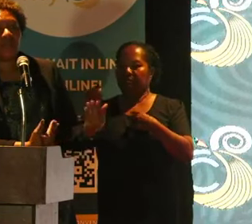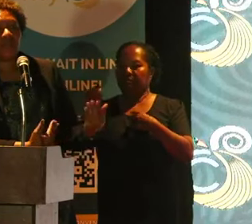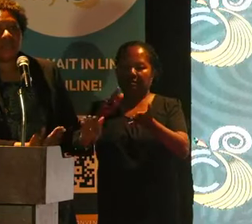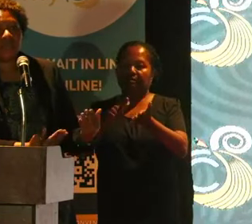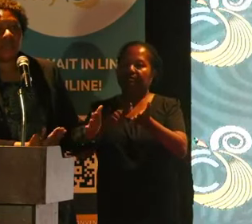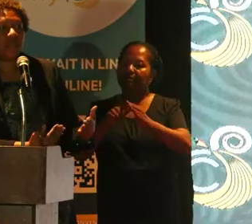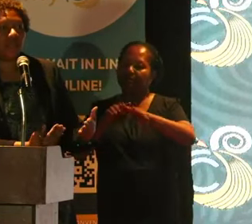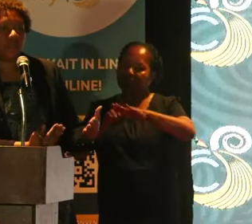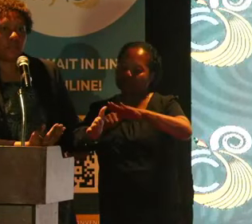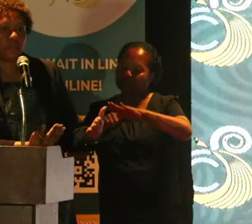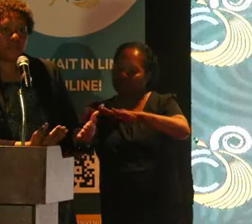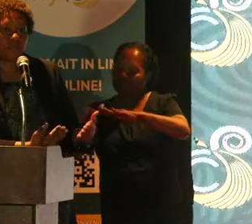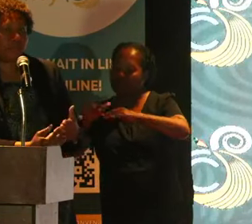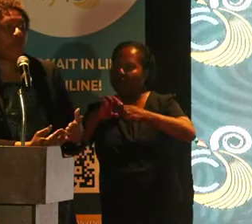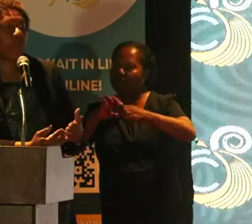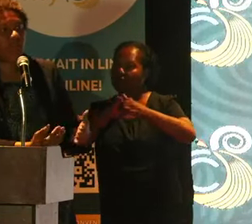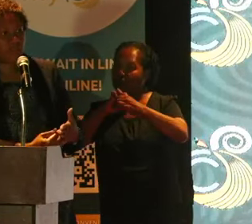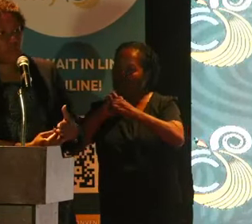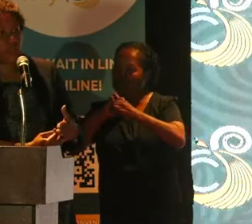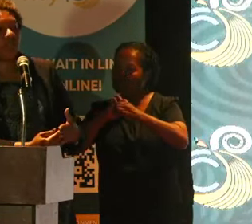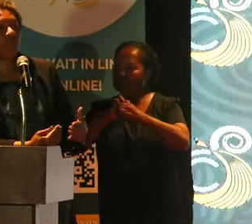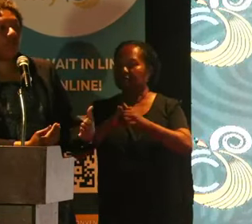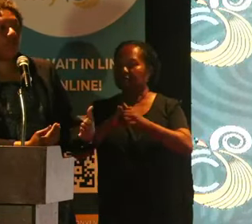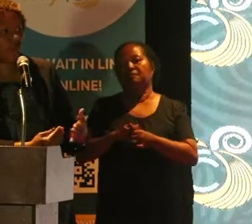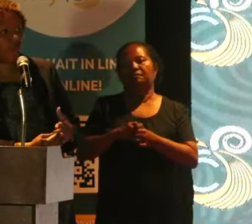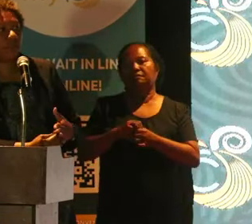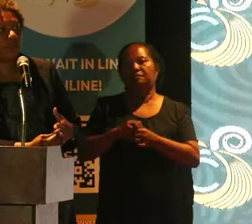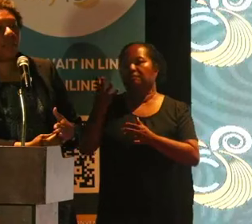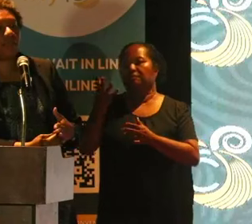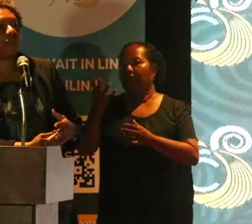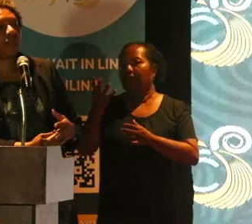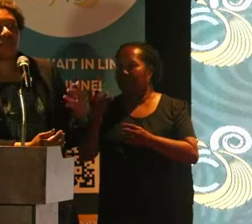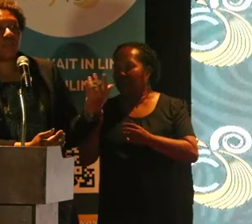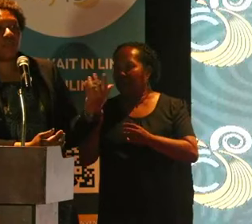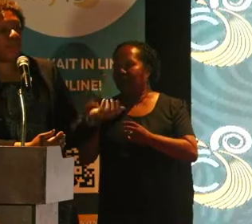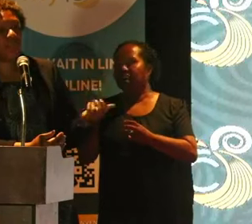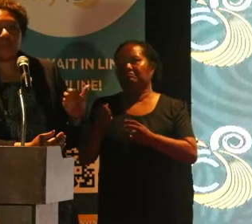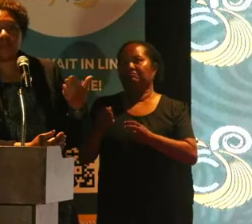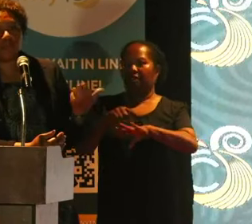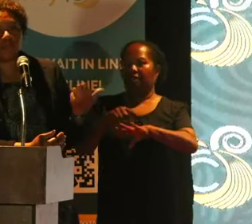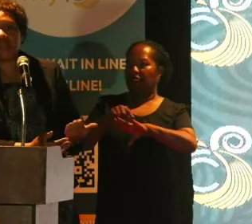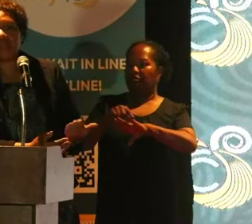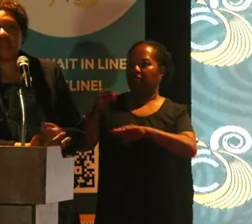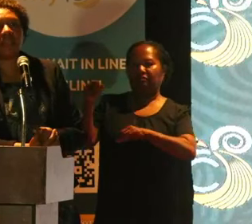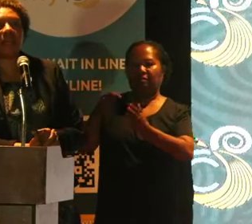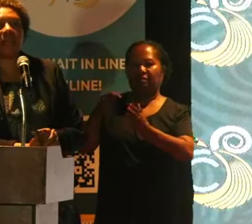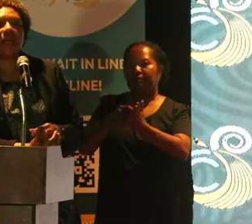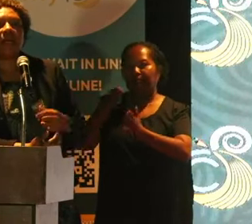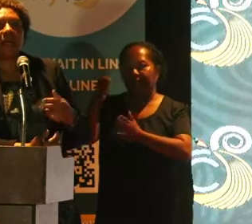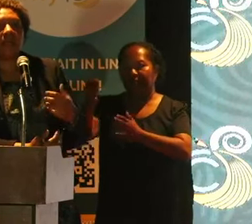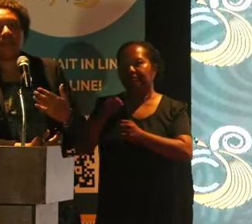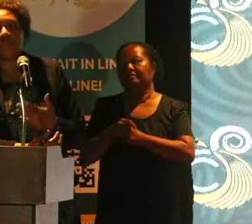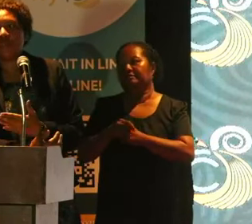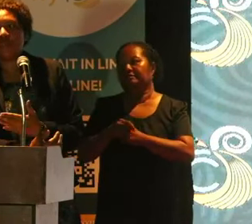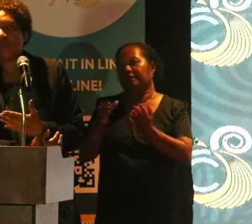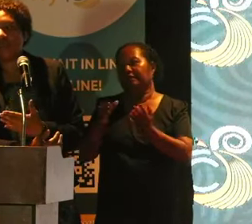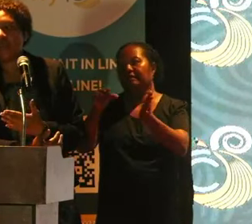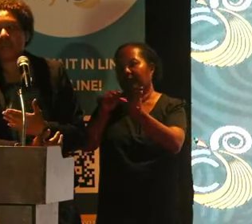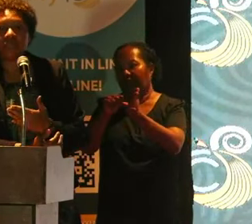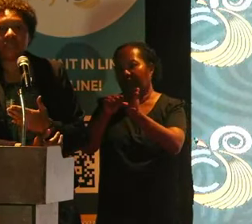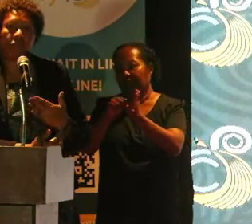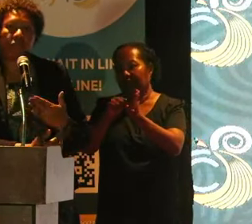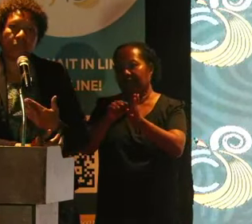learned over the years is, encourage you all, ask questions, do your due diligence checks, check with Lands Department, check with NCDC. Make sure